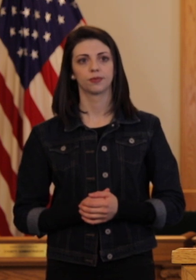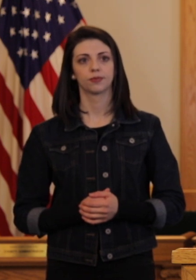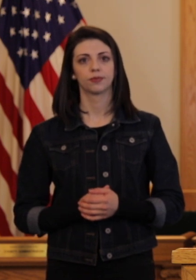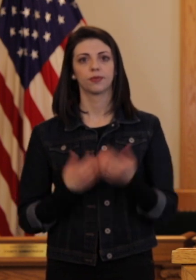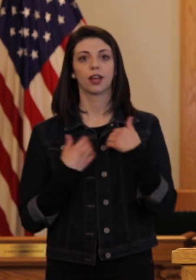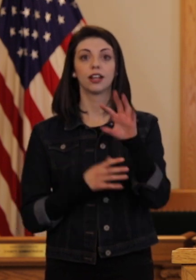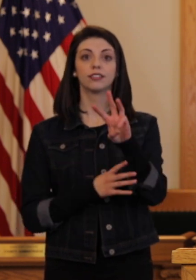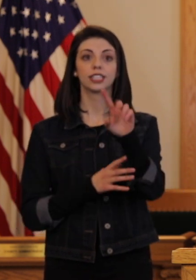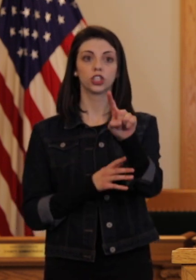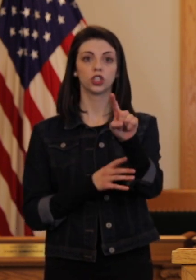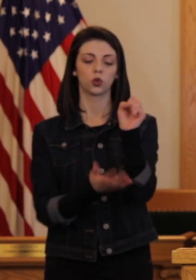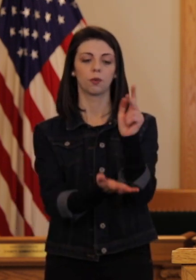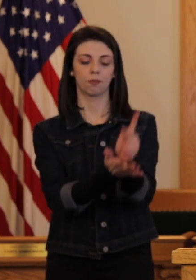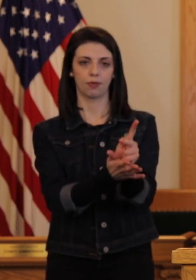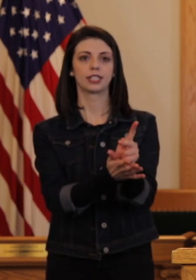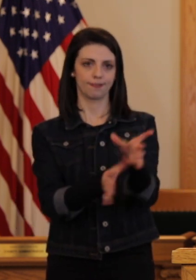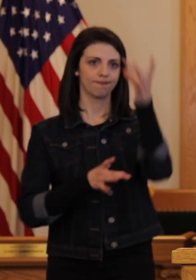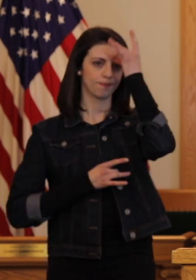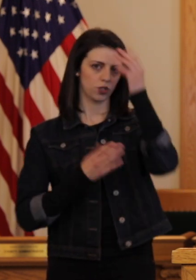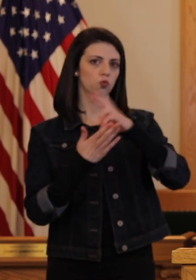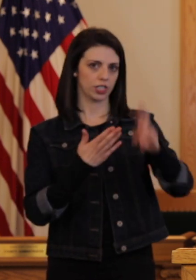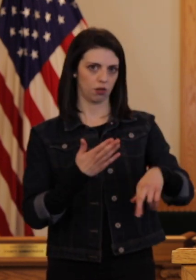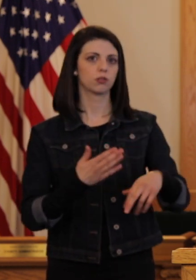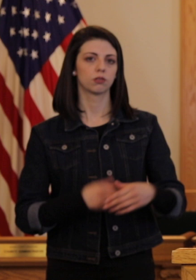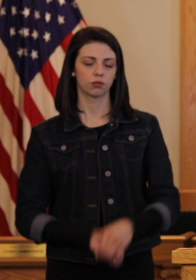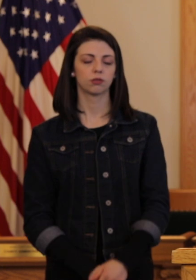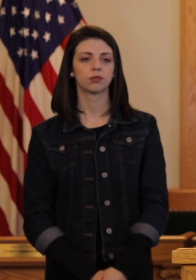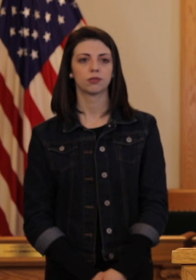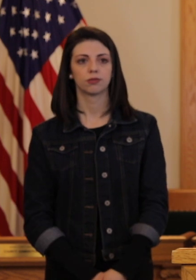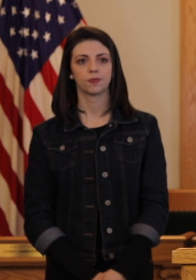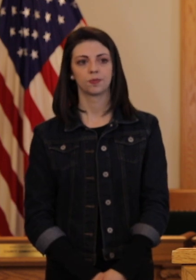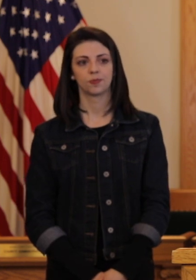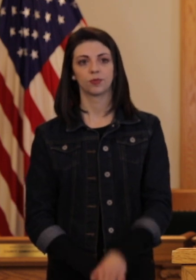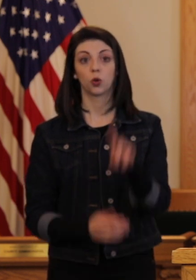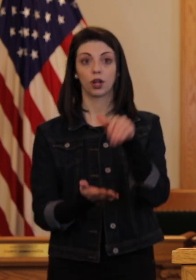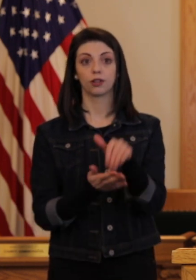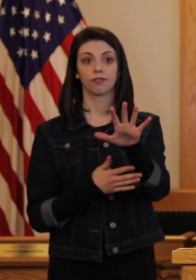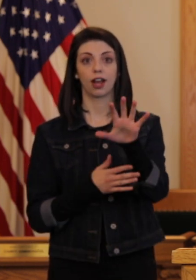had 62 positive results come back in. We've had